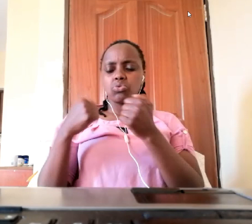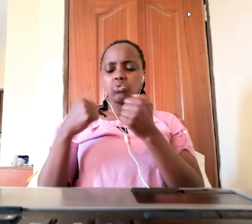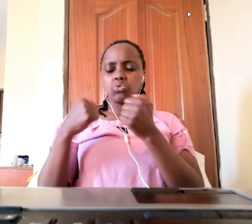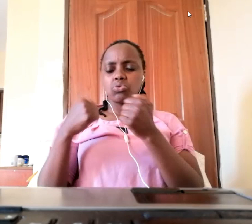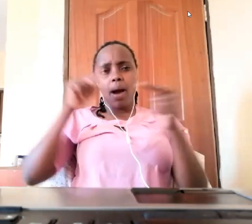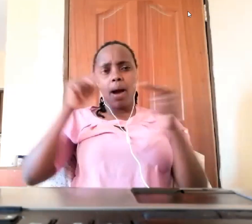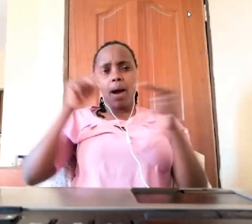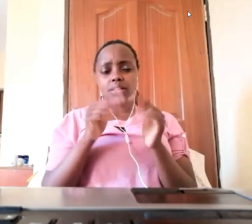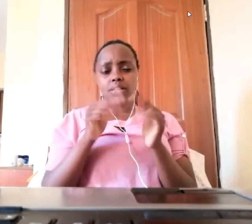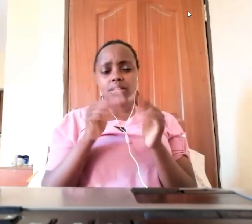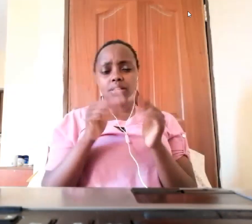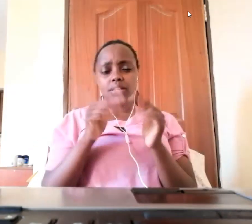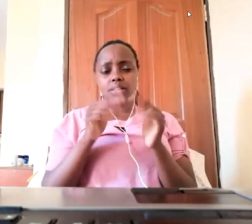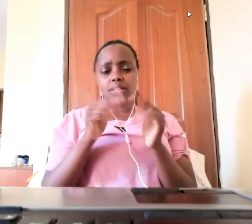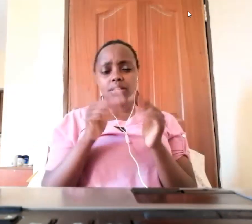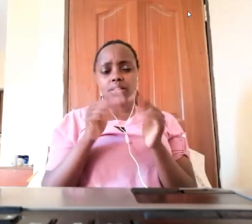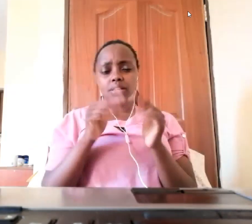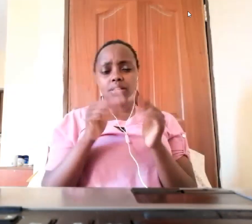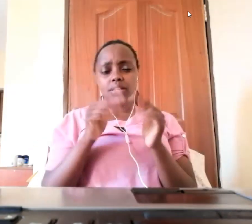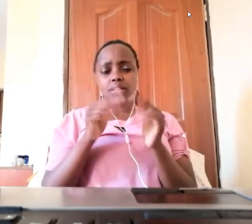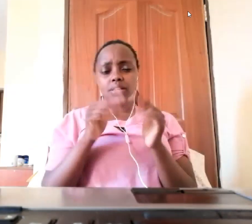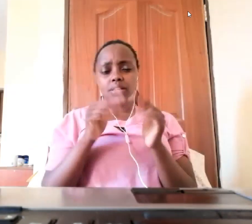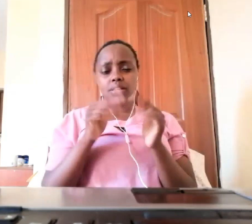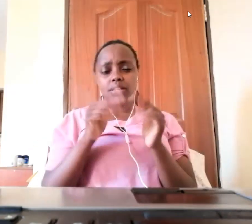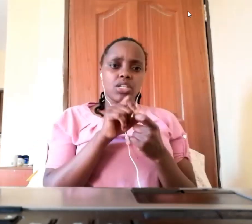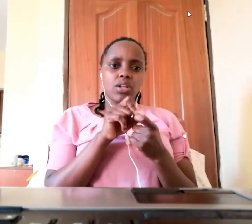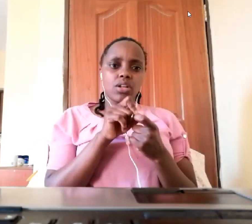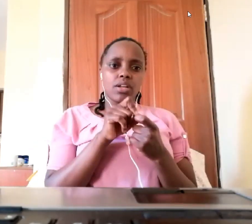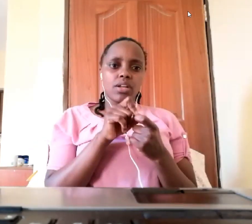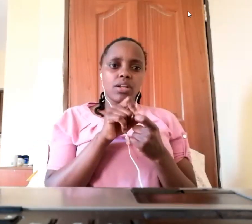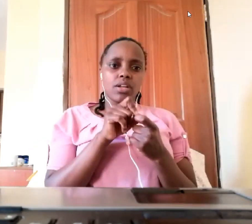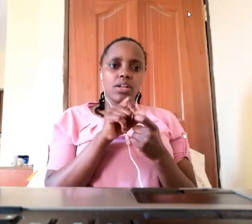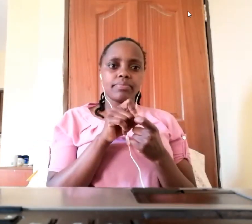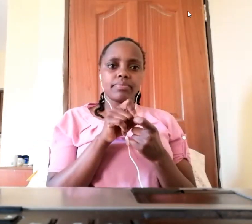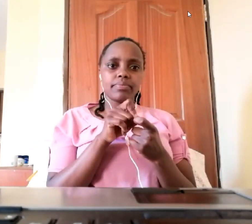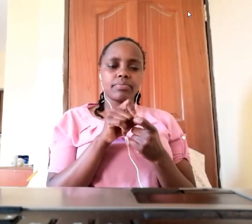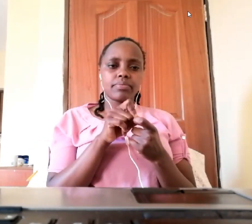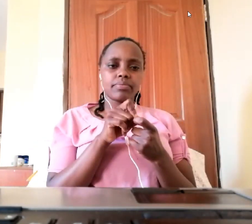purpose and object of that particular